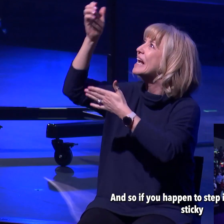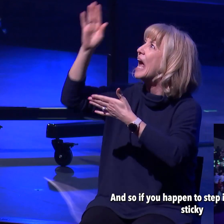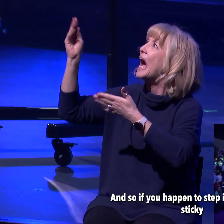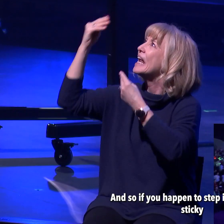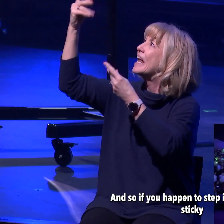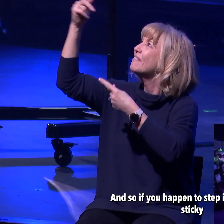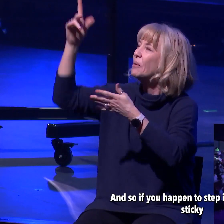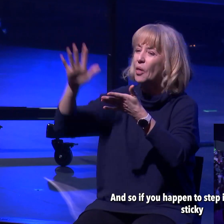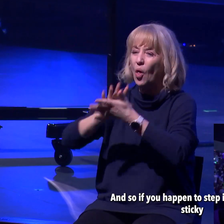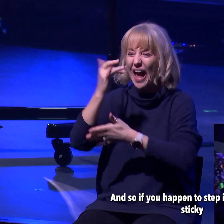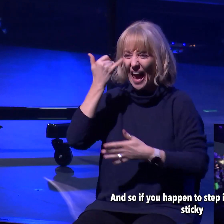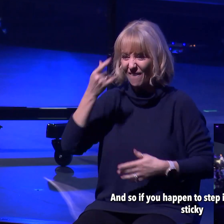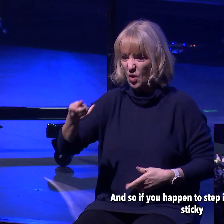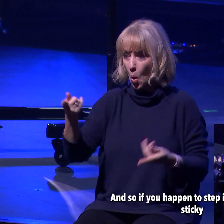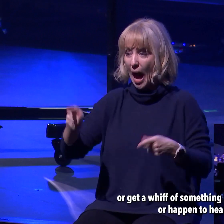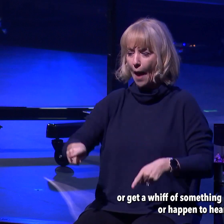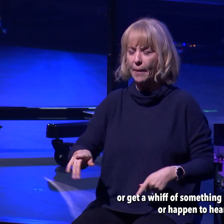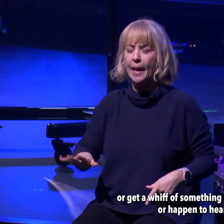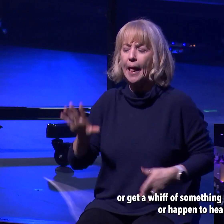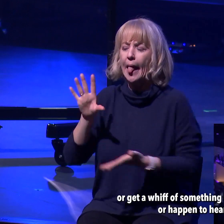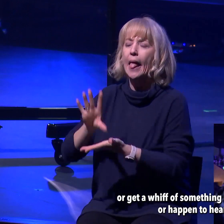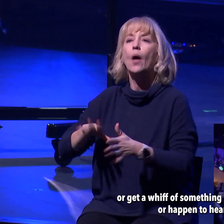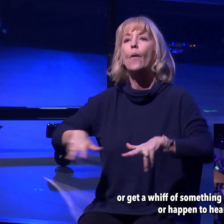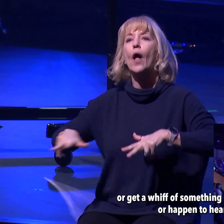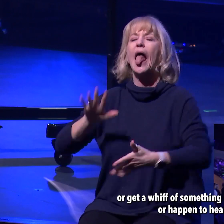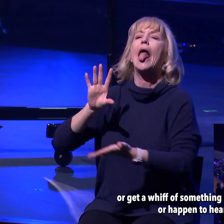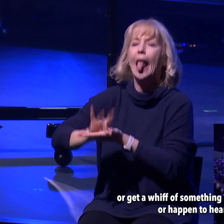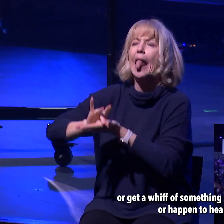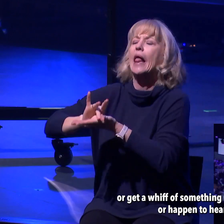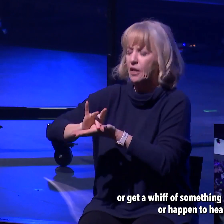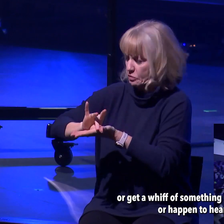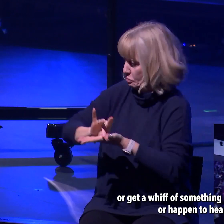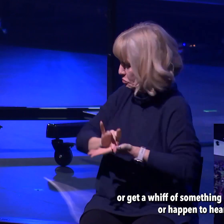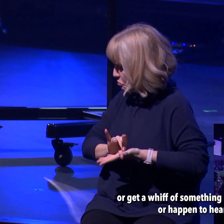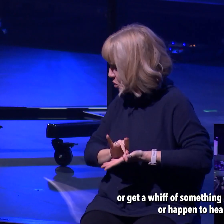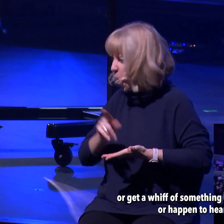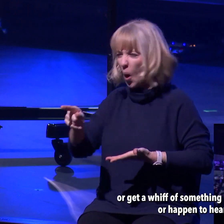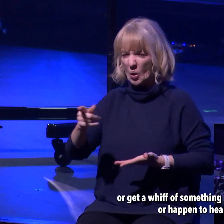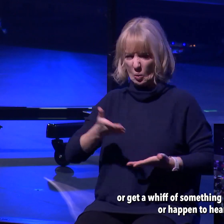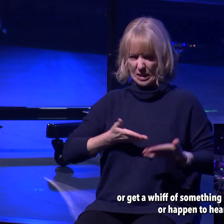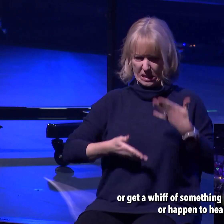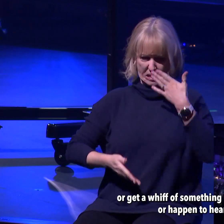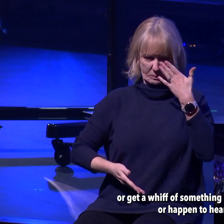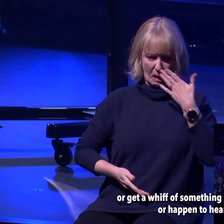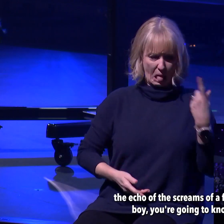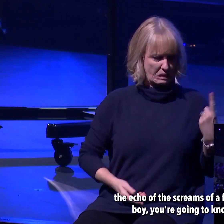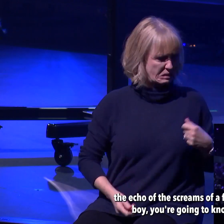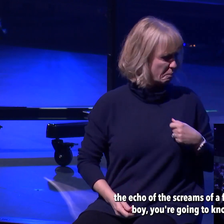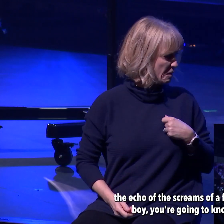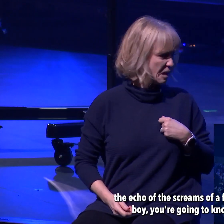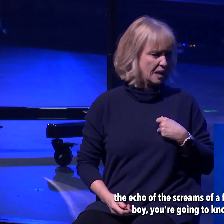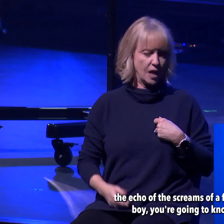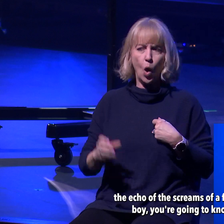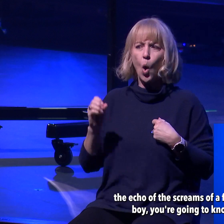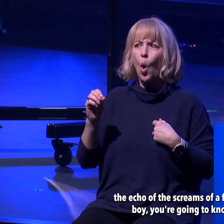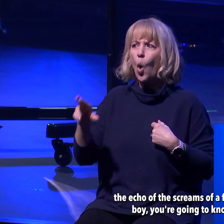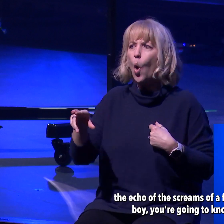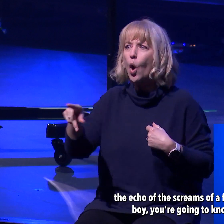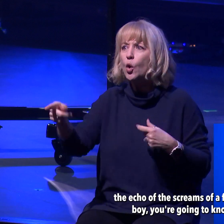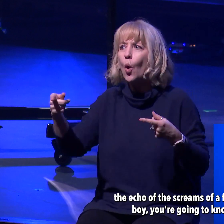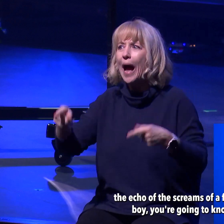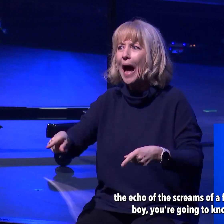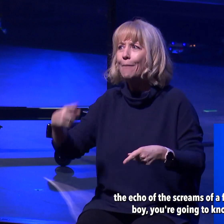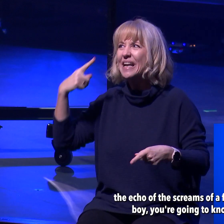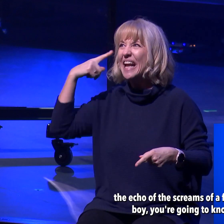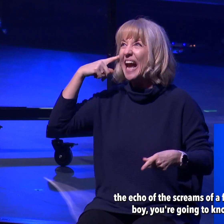if you happen to step in something sticky or get a whiff of something unpleasant, or happen to hear the echo of the